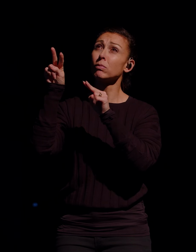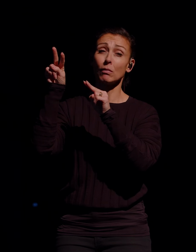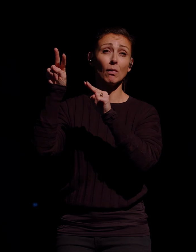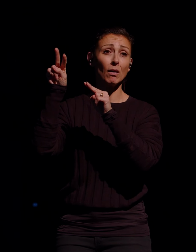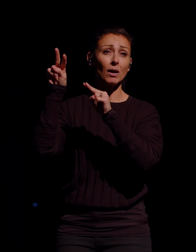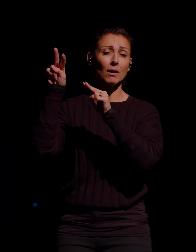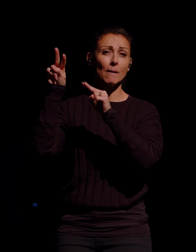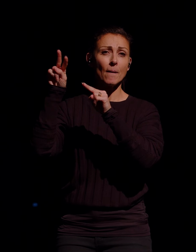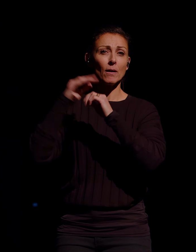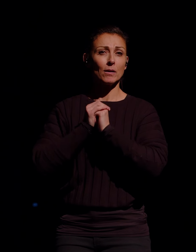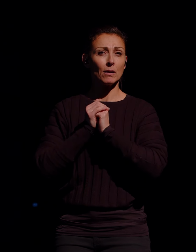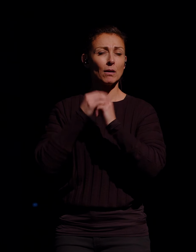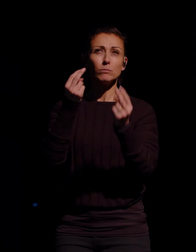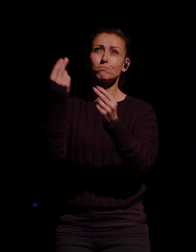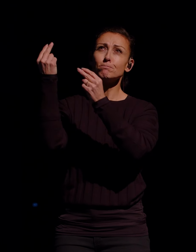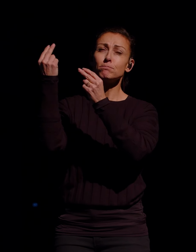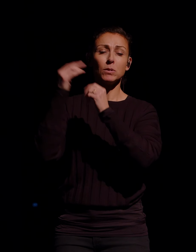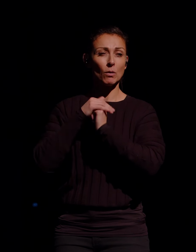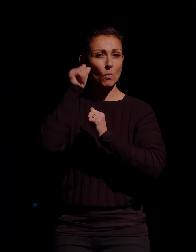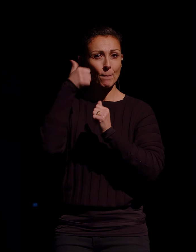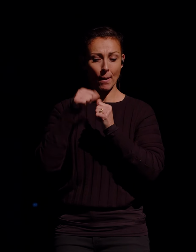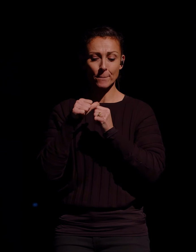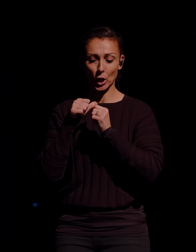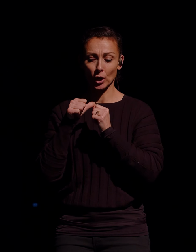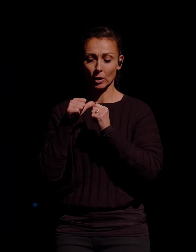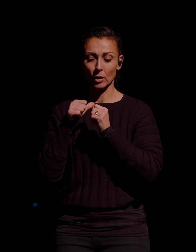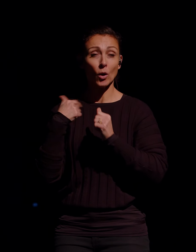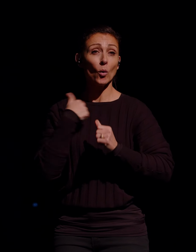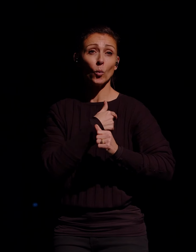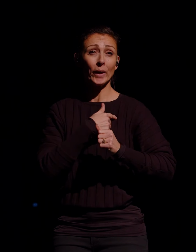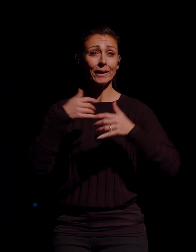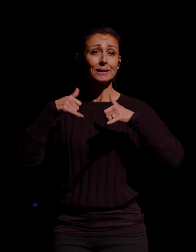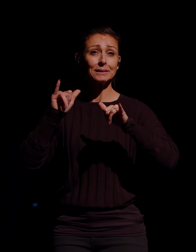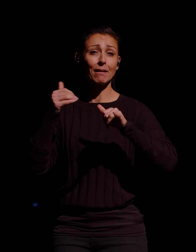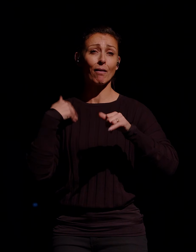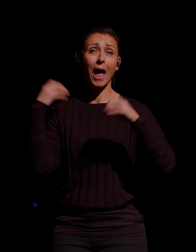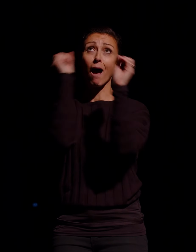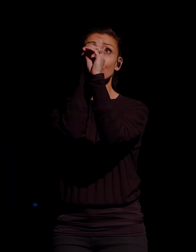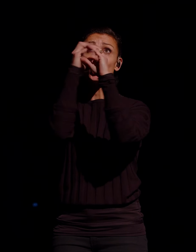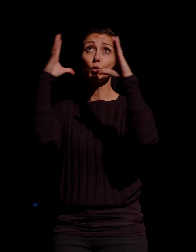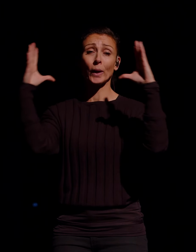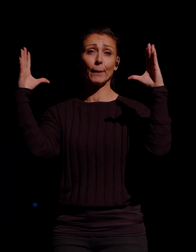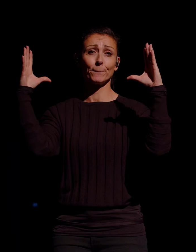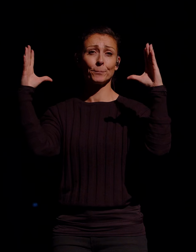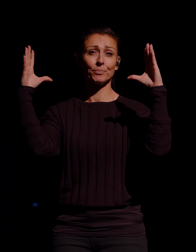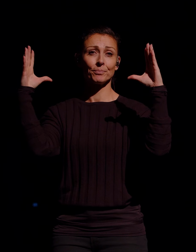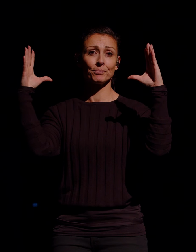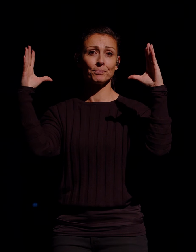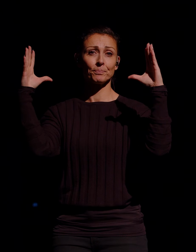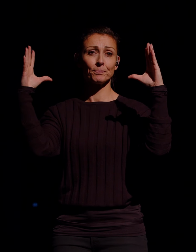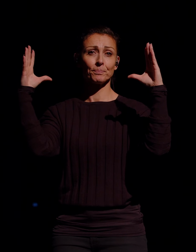To remember that we still have a dream.